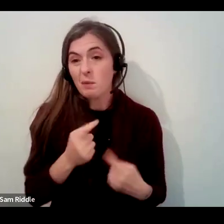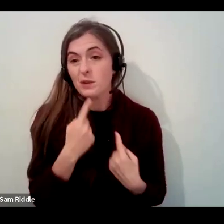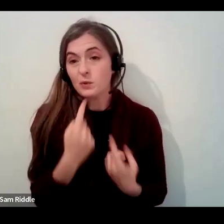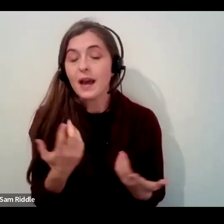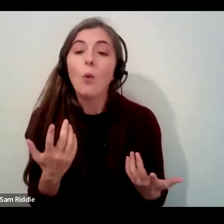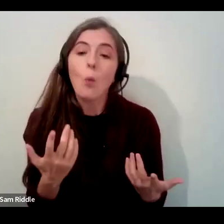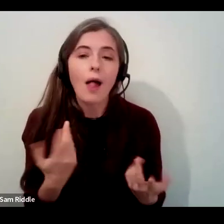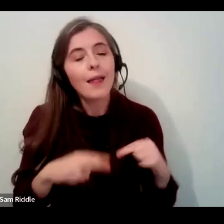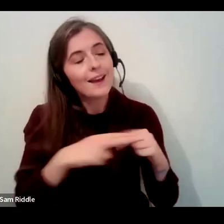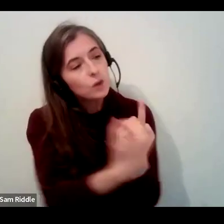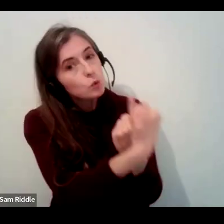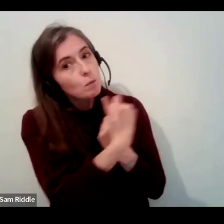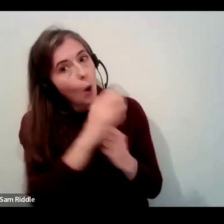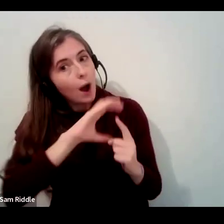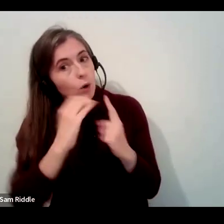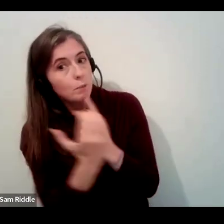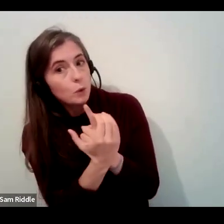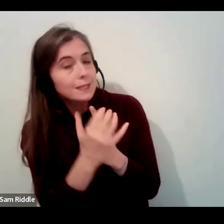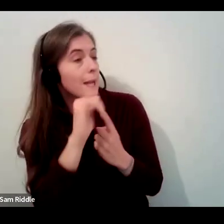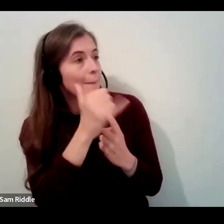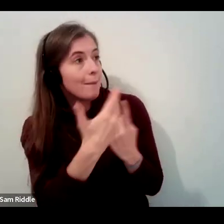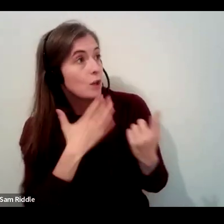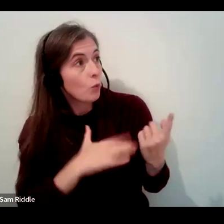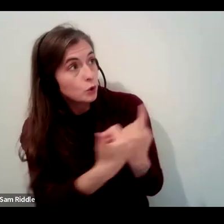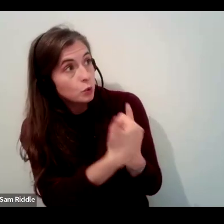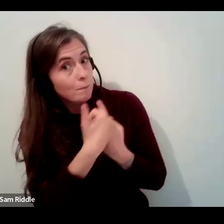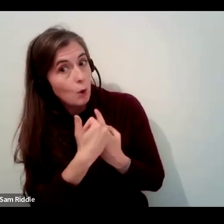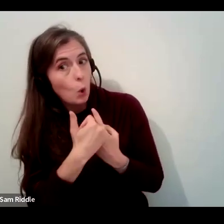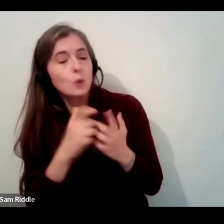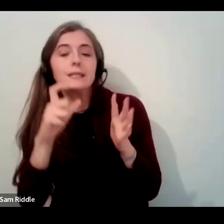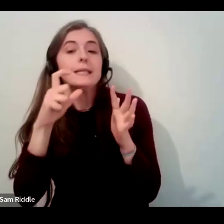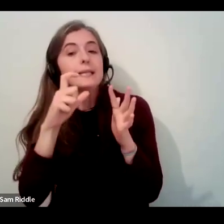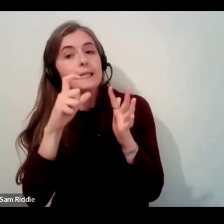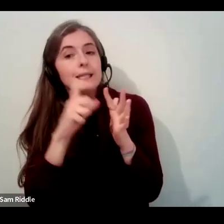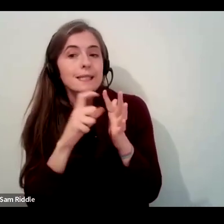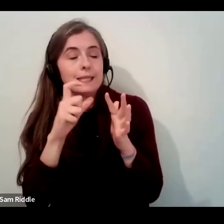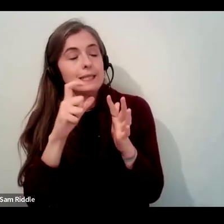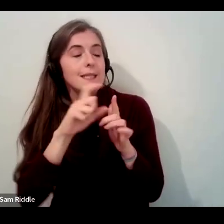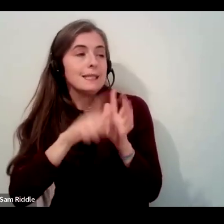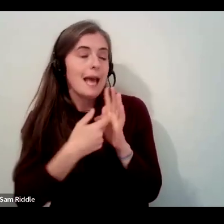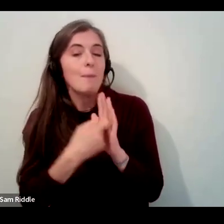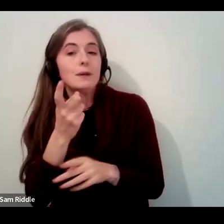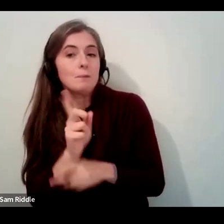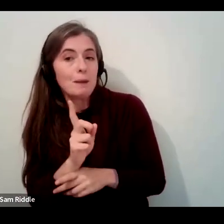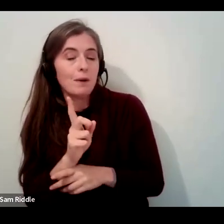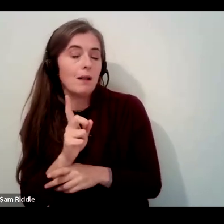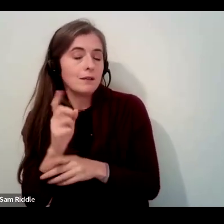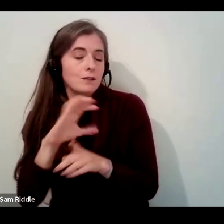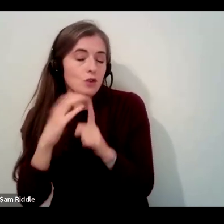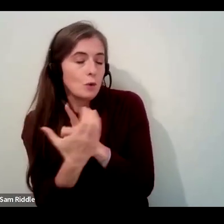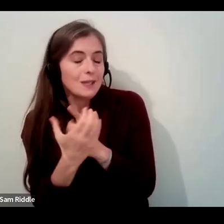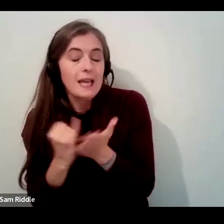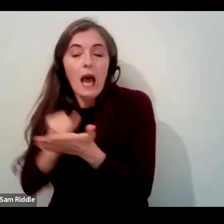if you support a community, you might like to support disabled people's community against assisted dying. So she's up for a conversation